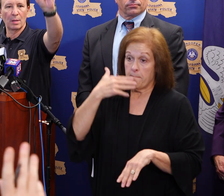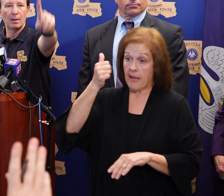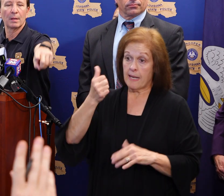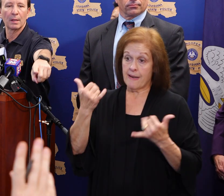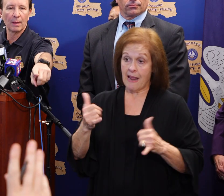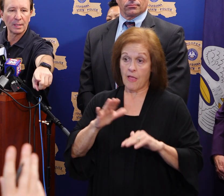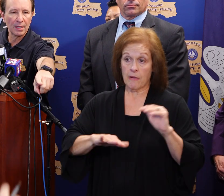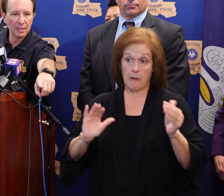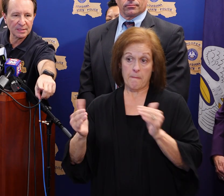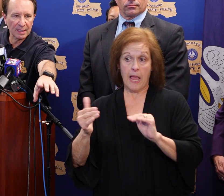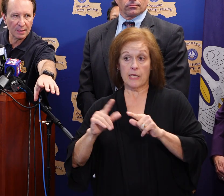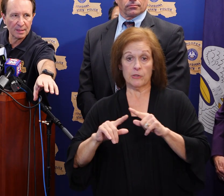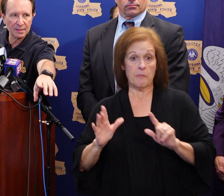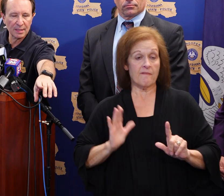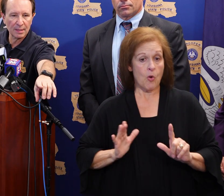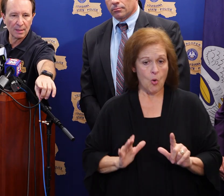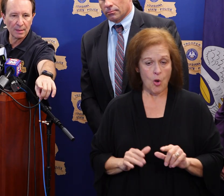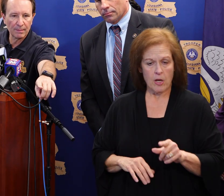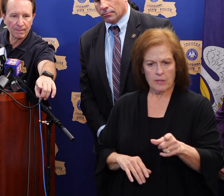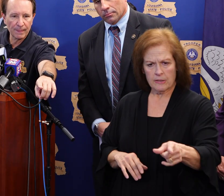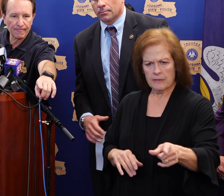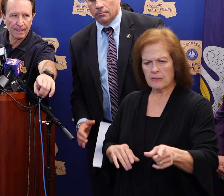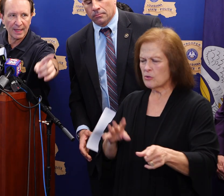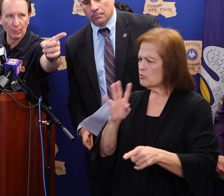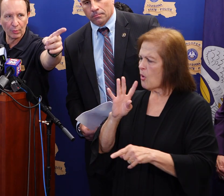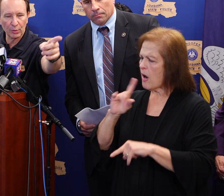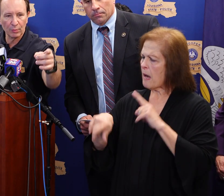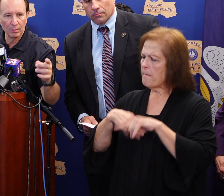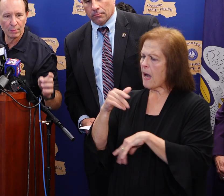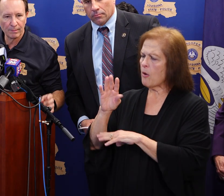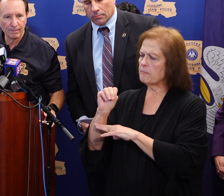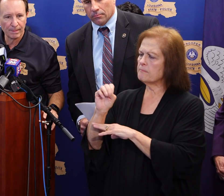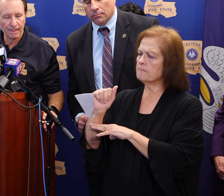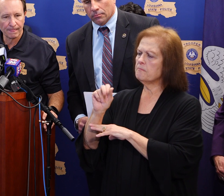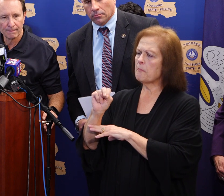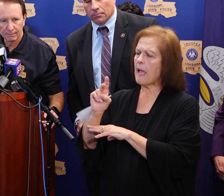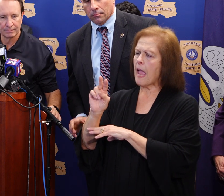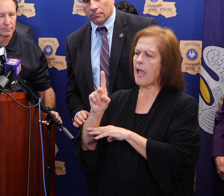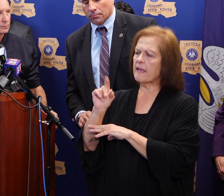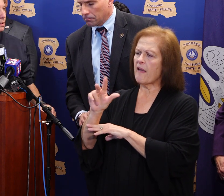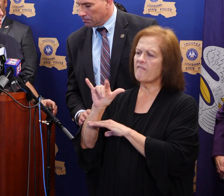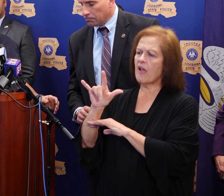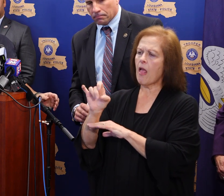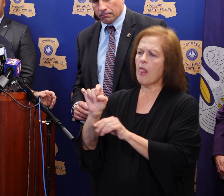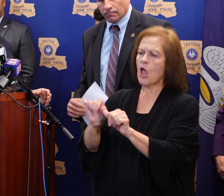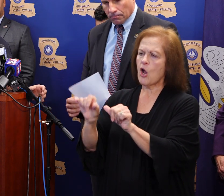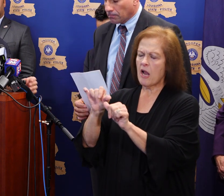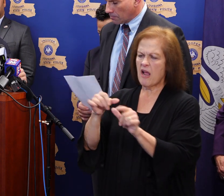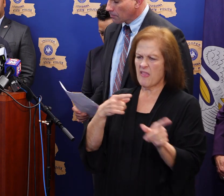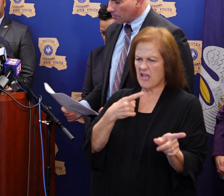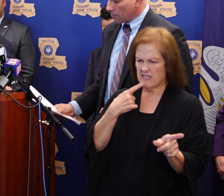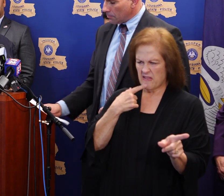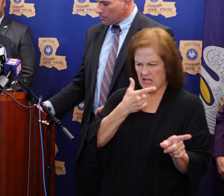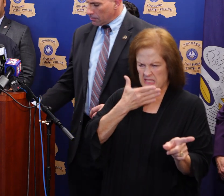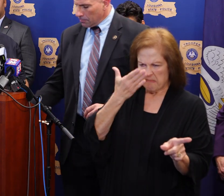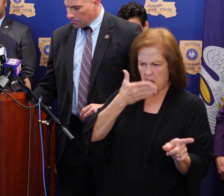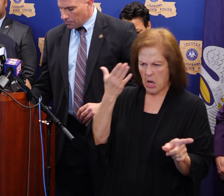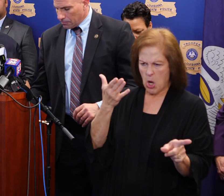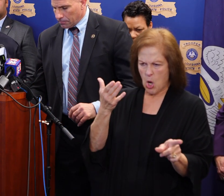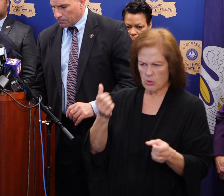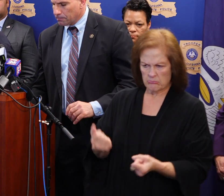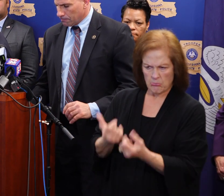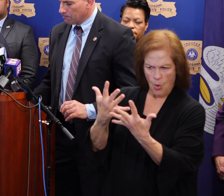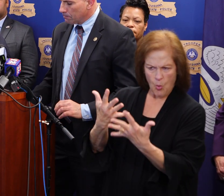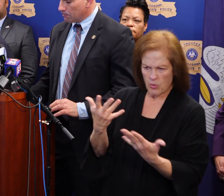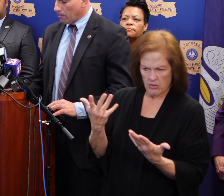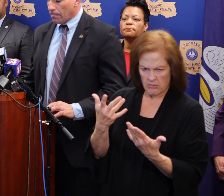to the Mandeville scene? Say- Can you speak to the Mandeville scene? And then we'll go to you. Some neighbors at that site told us they smelled smoke early in the morning. Was there a fire